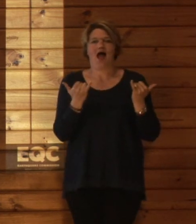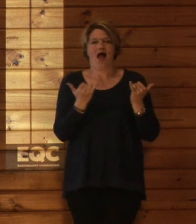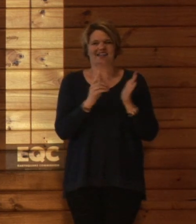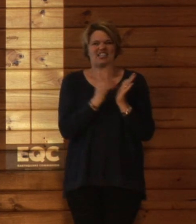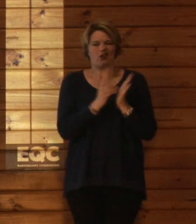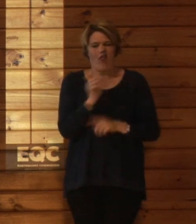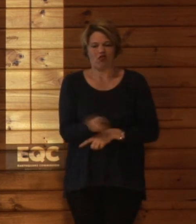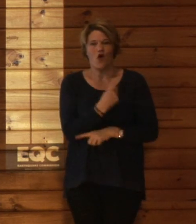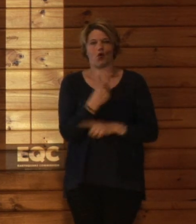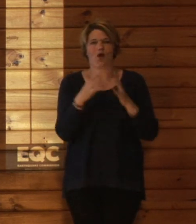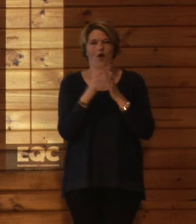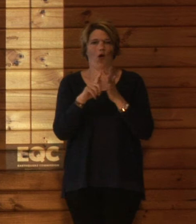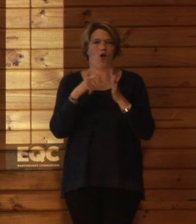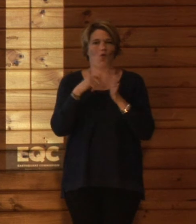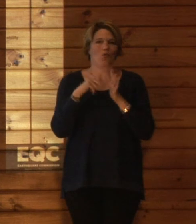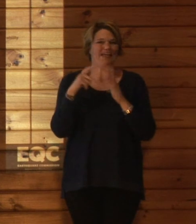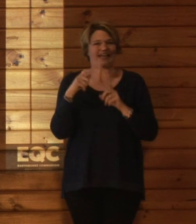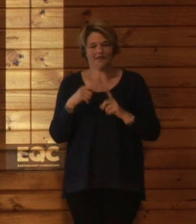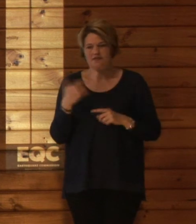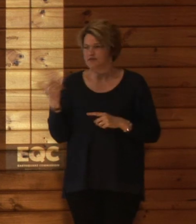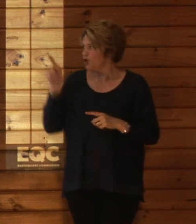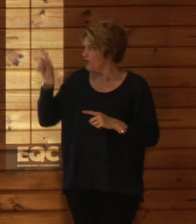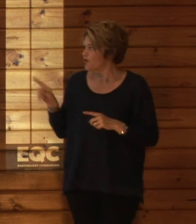No results found for increased liquefaction vulnerability.